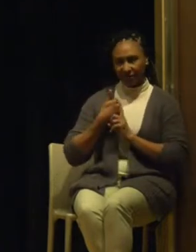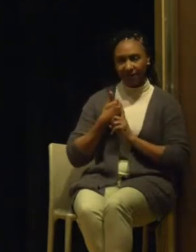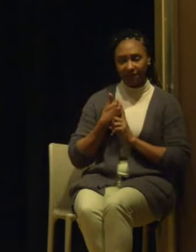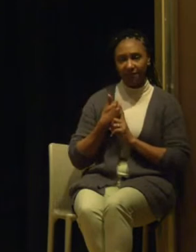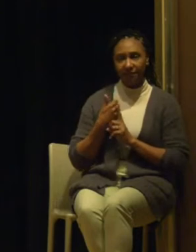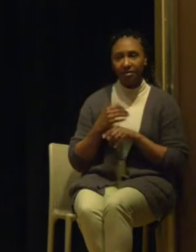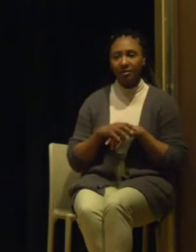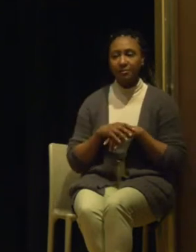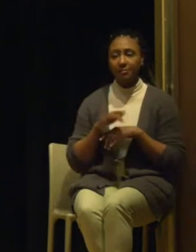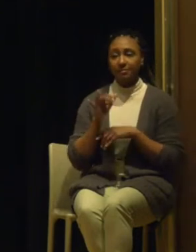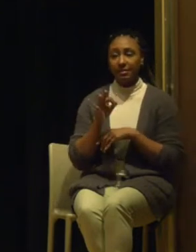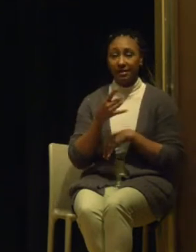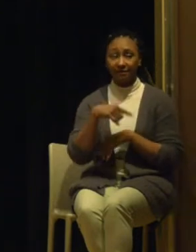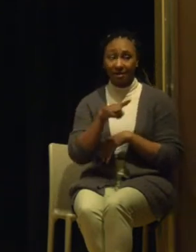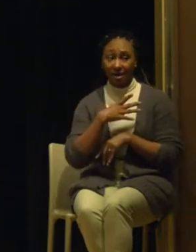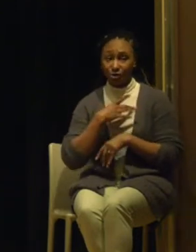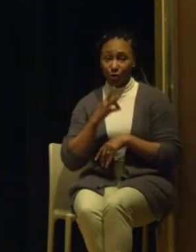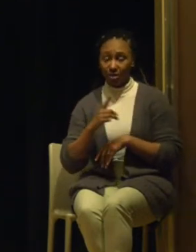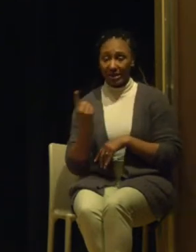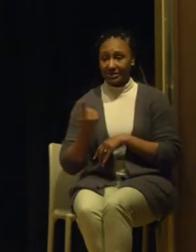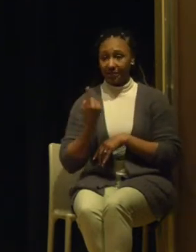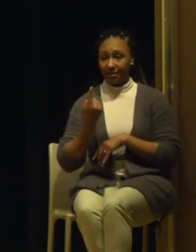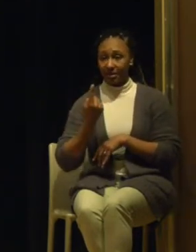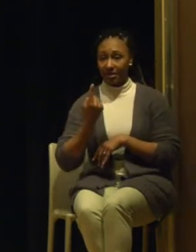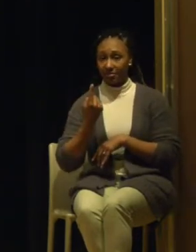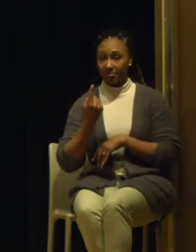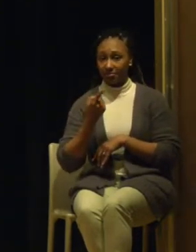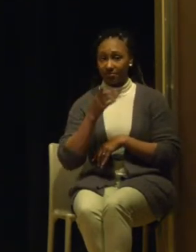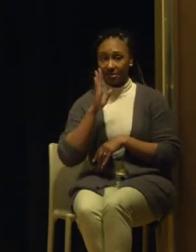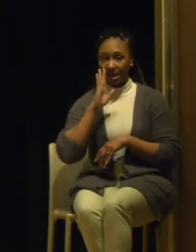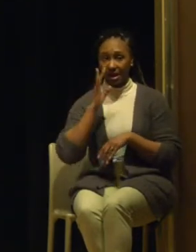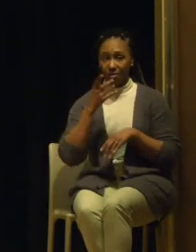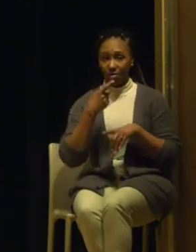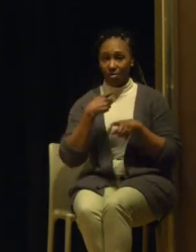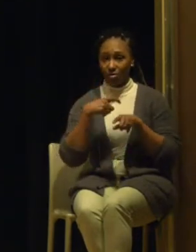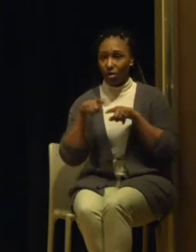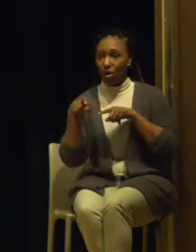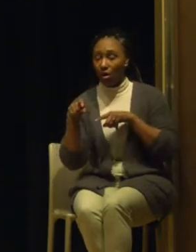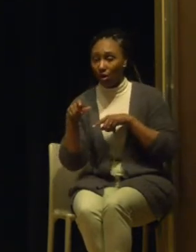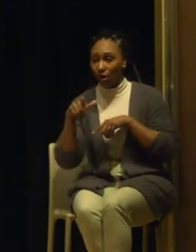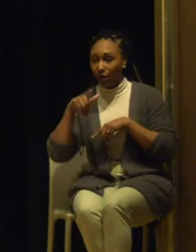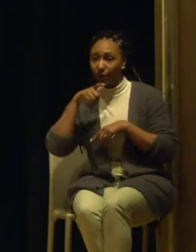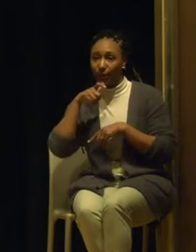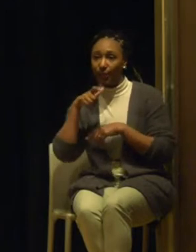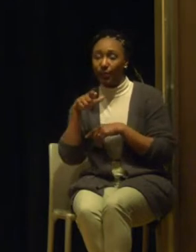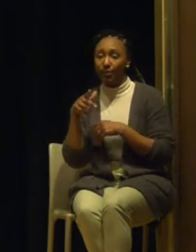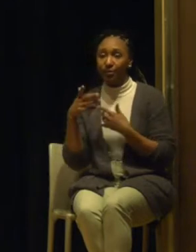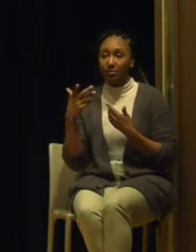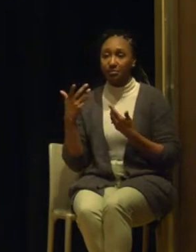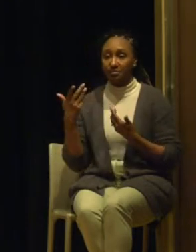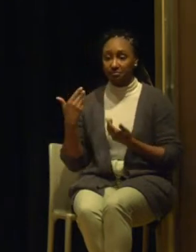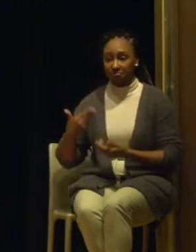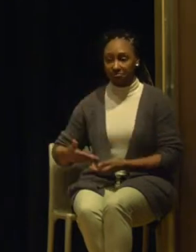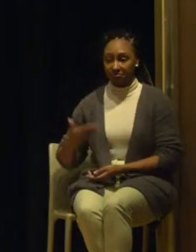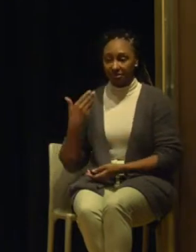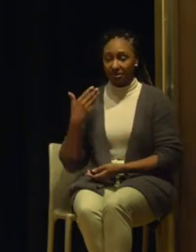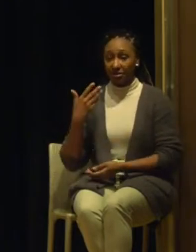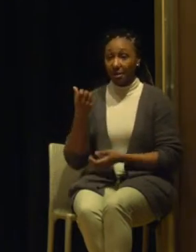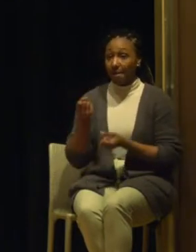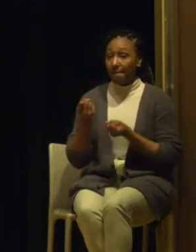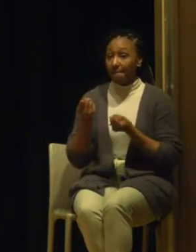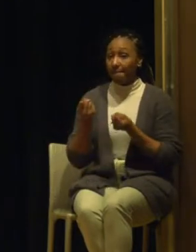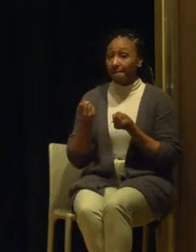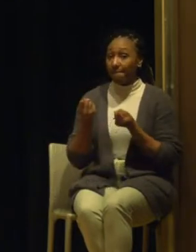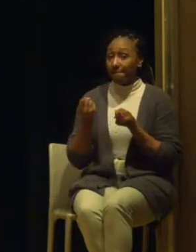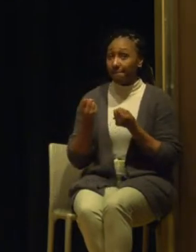Because if they didn't like something, they were gonna call Debra Lee. Yeah. Why? I mean, you know, most people don't know who the head of NBC is or